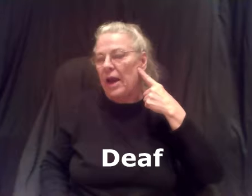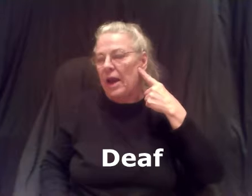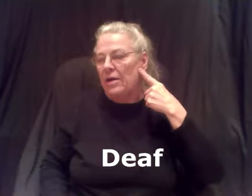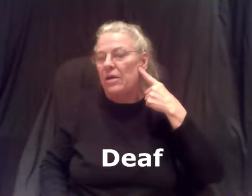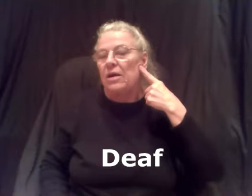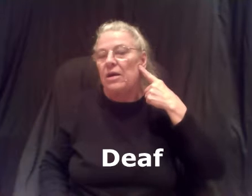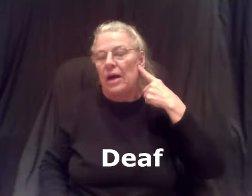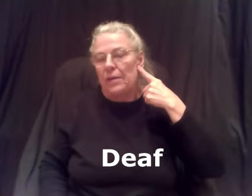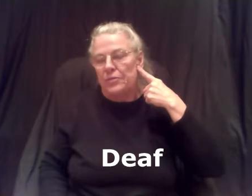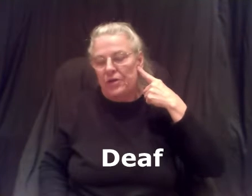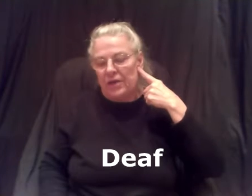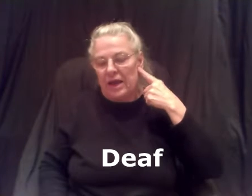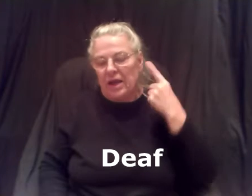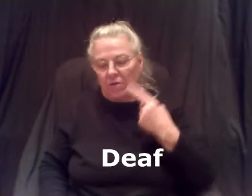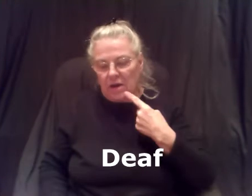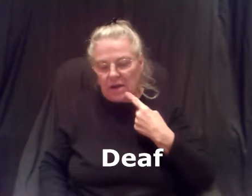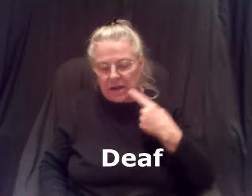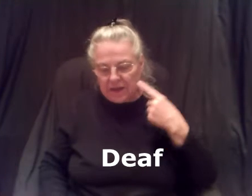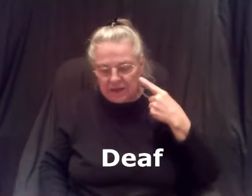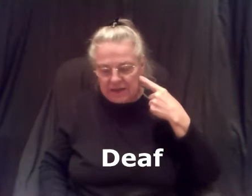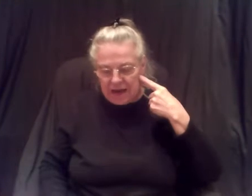and up to the ear. Deaf.